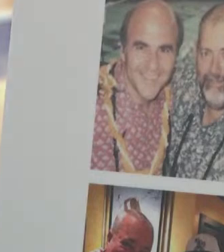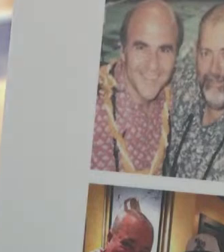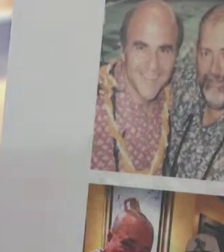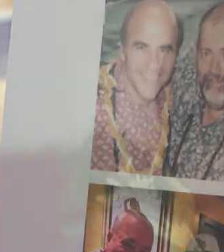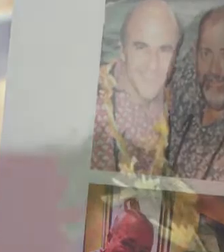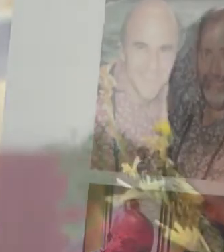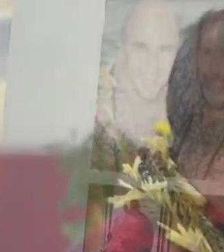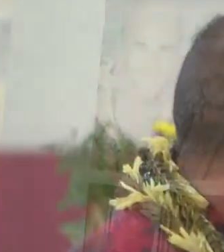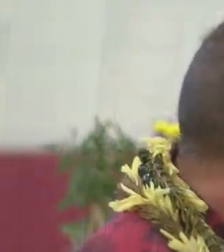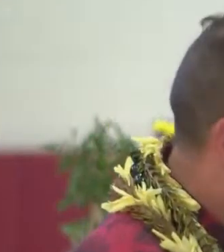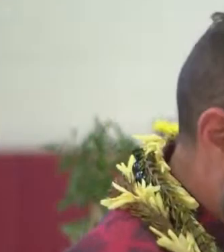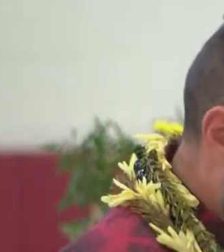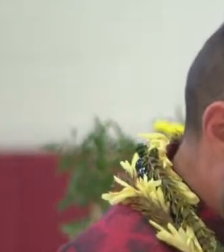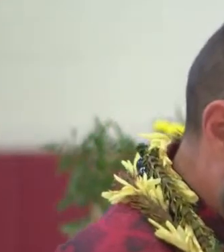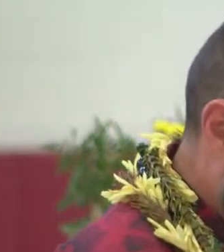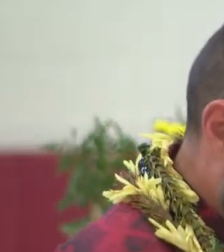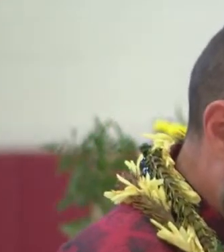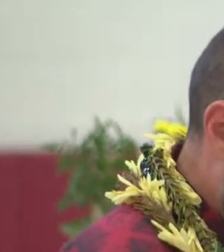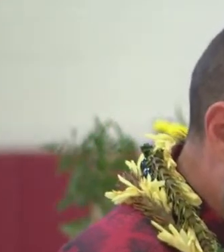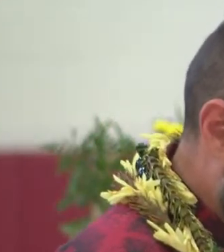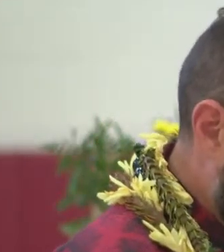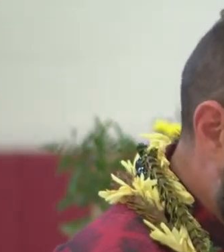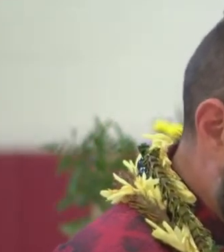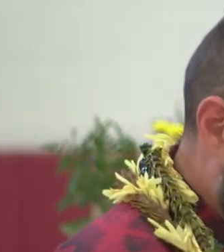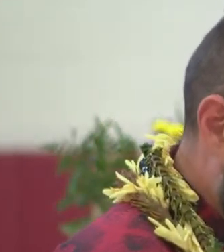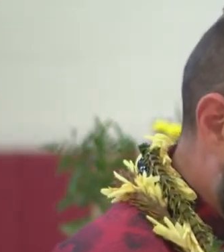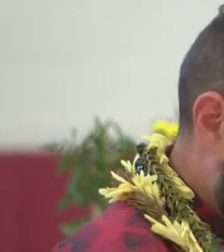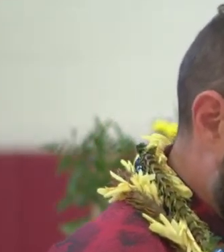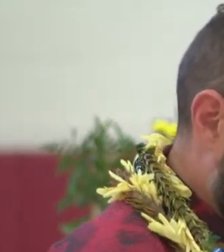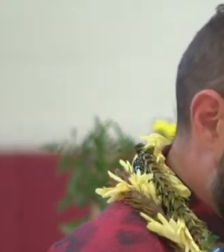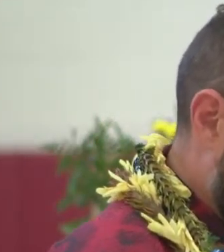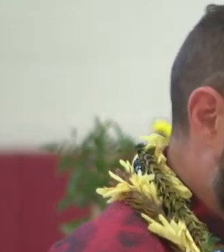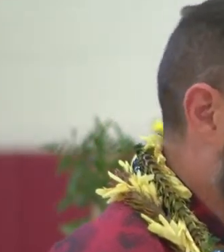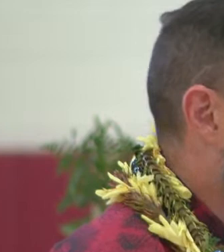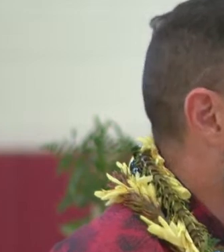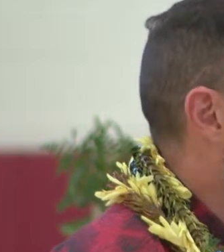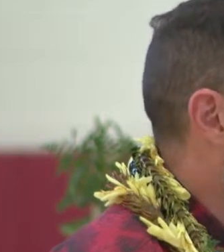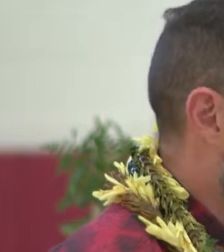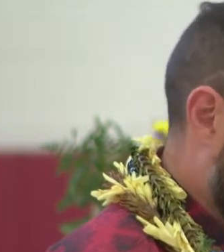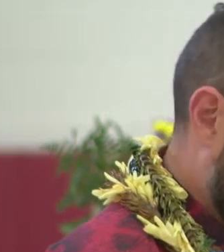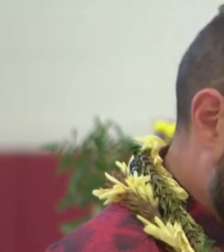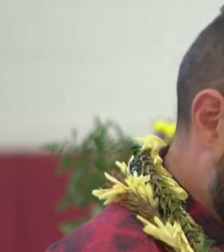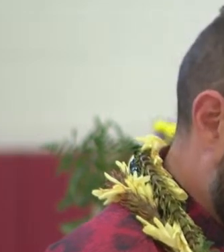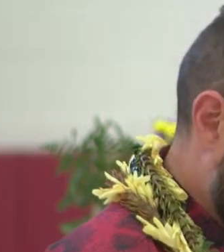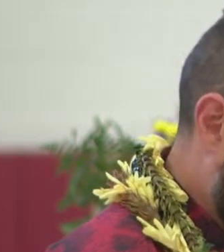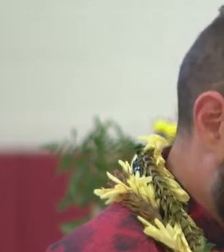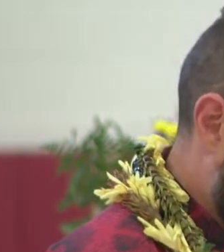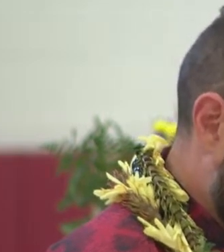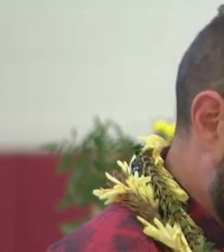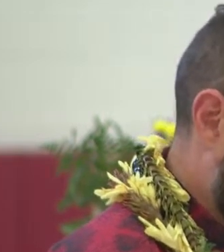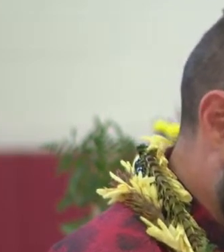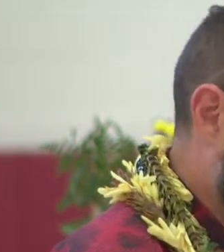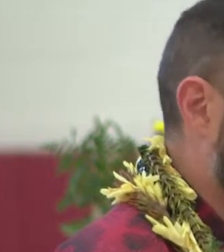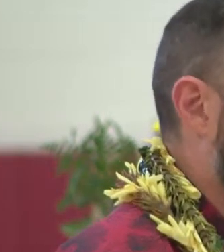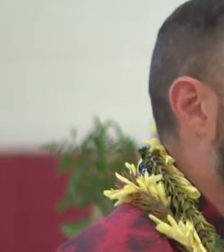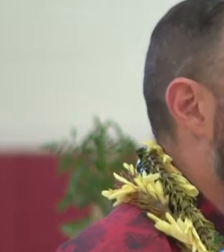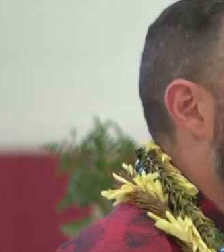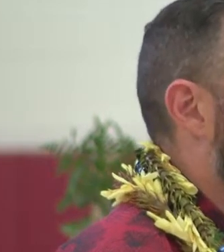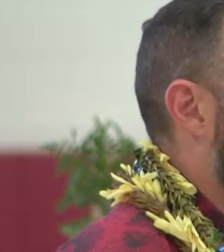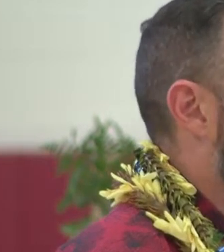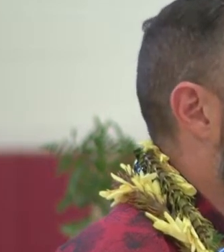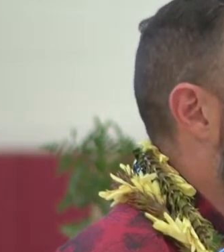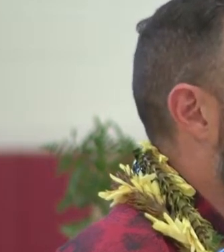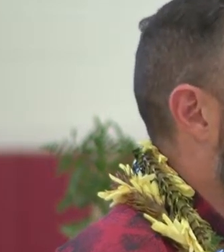forgotten. Love you, Dad. I miss you. But I do know you're with us in spirit. And as you would